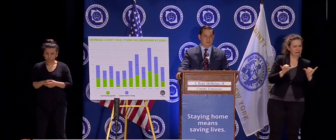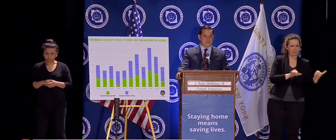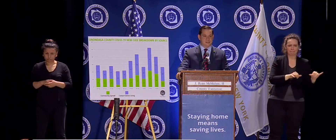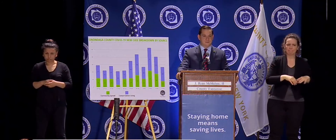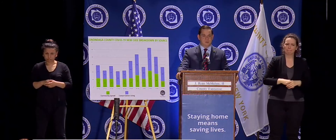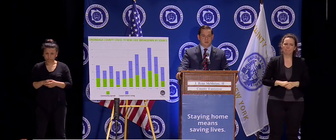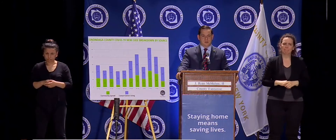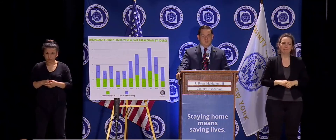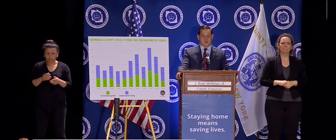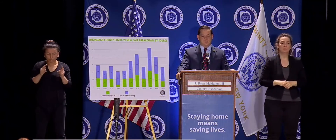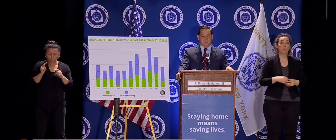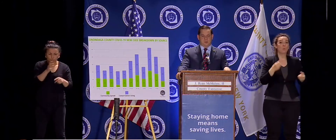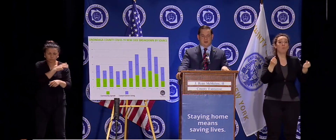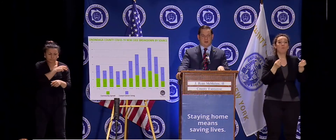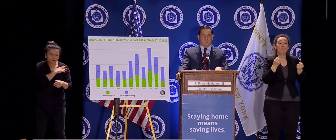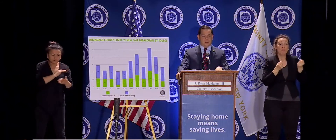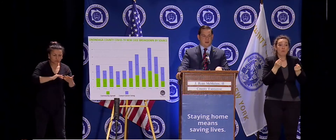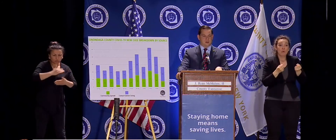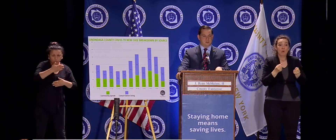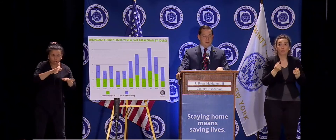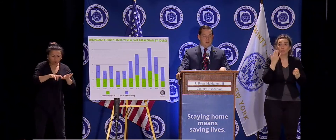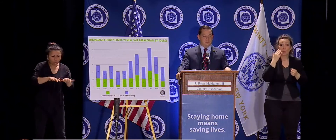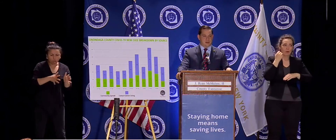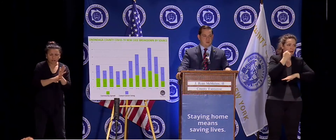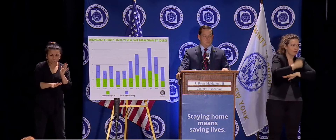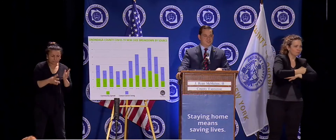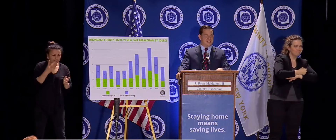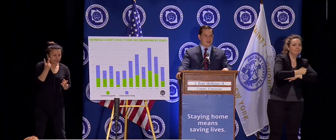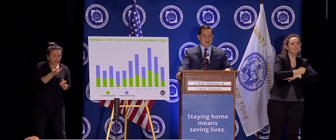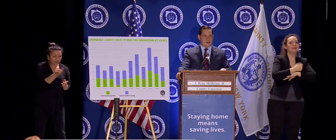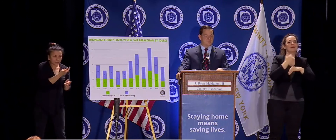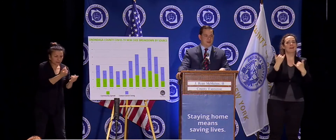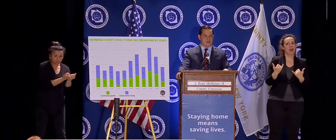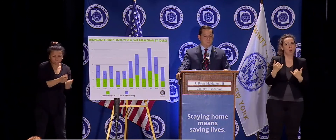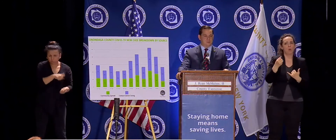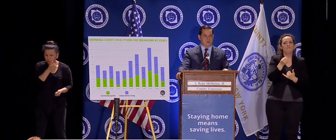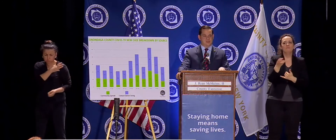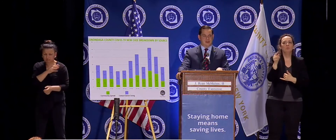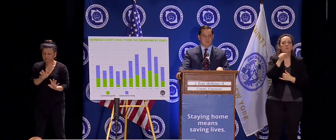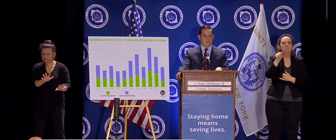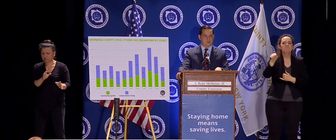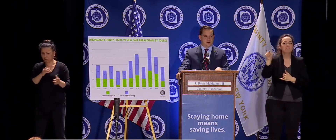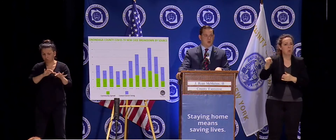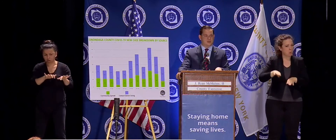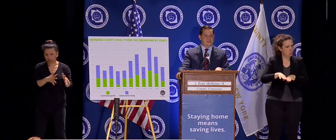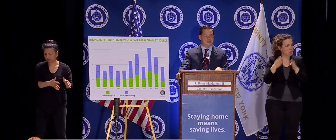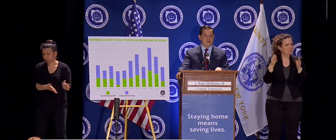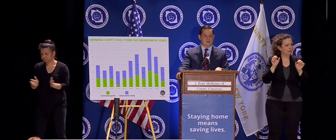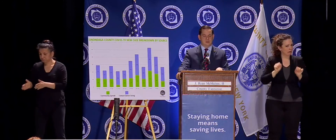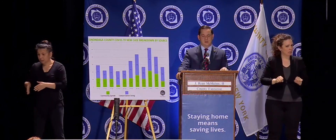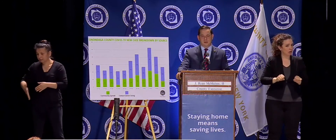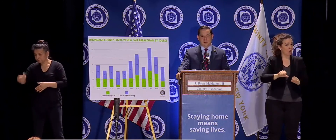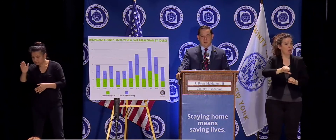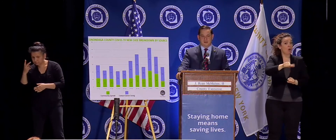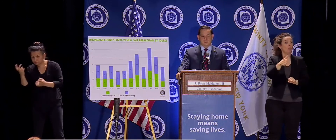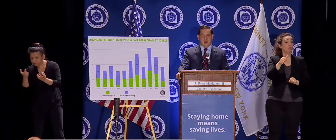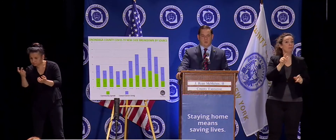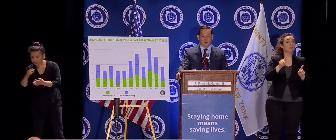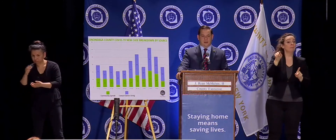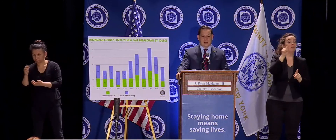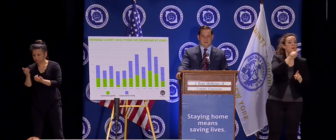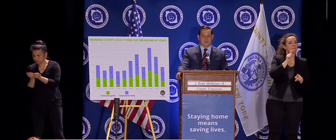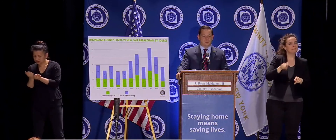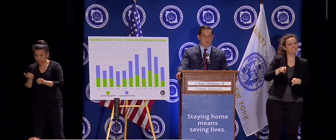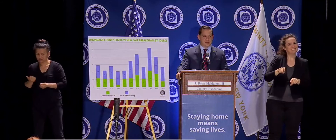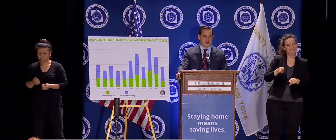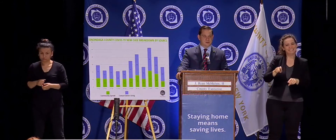people like to see it. So there's people that are ready to buy cars right now that we just can't capture that because they haven't been able to go and see it. So now we're